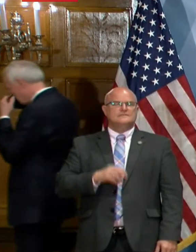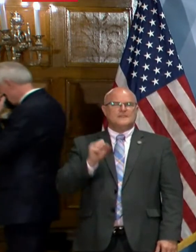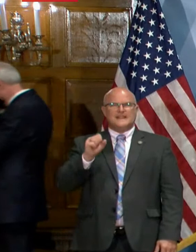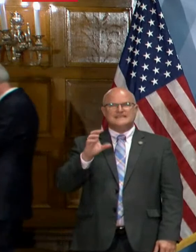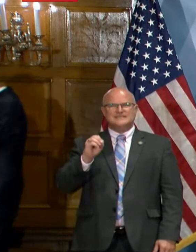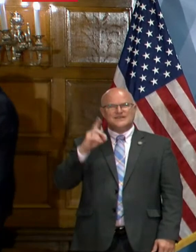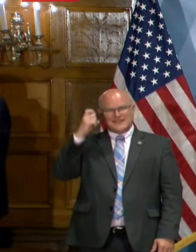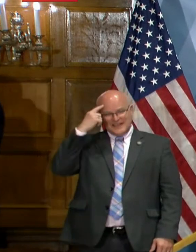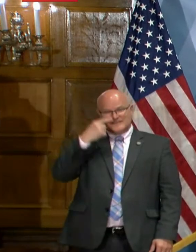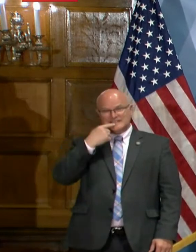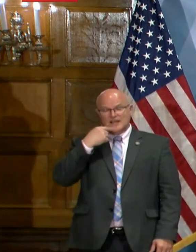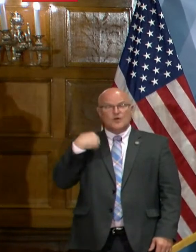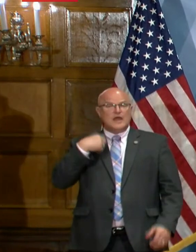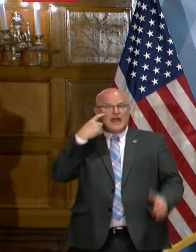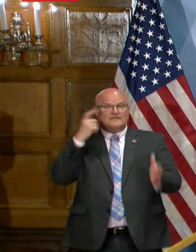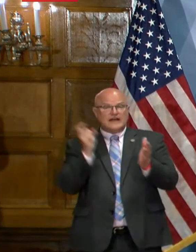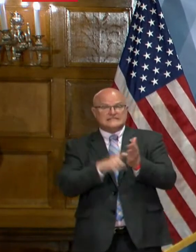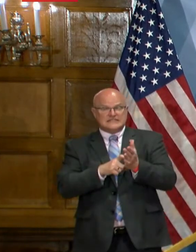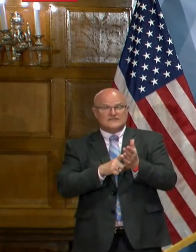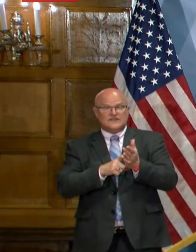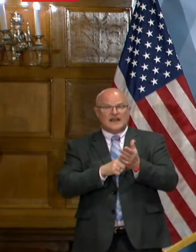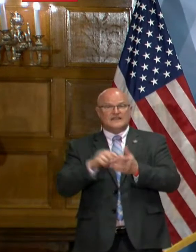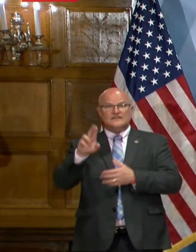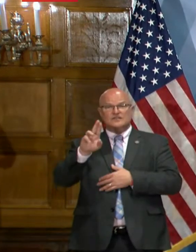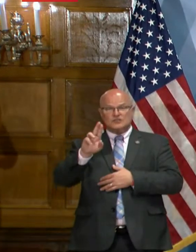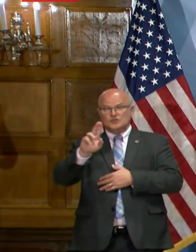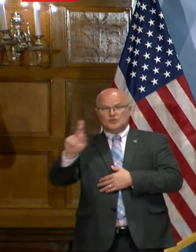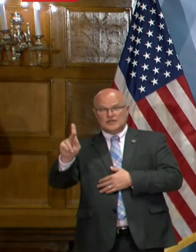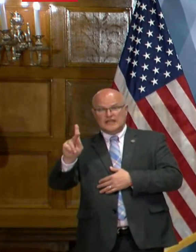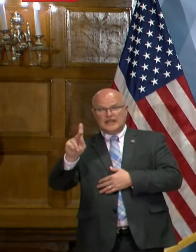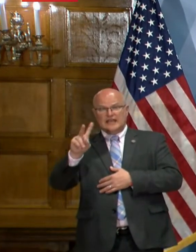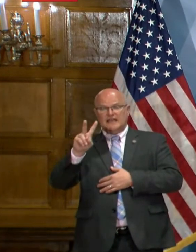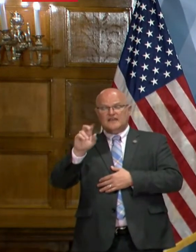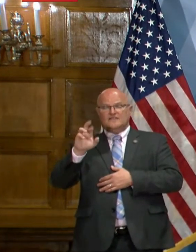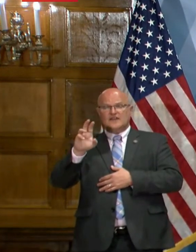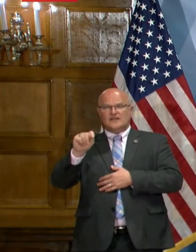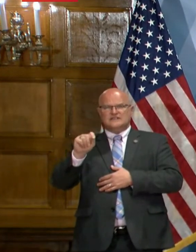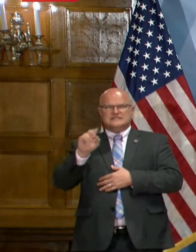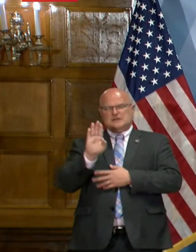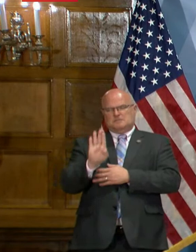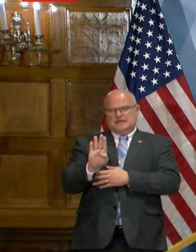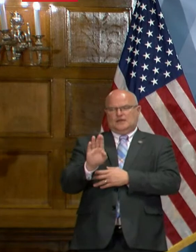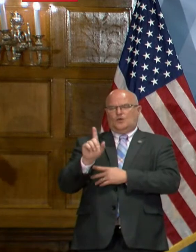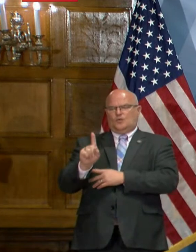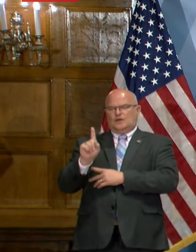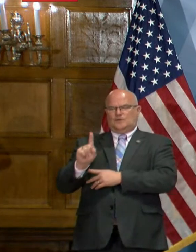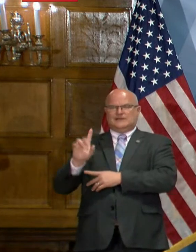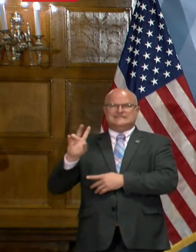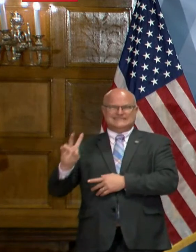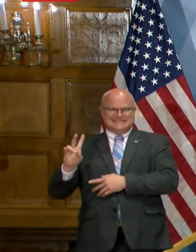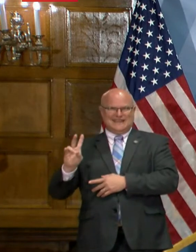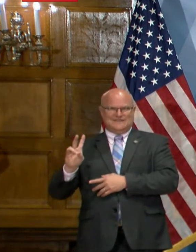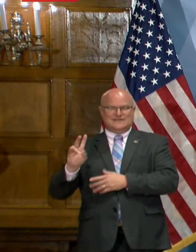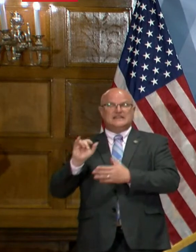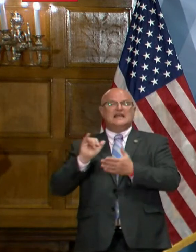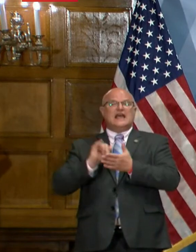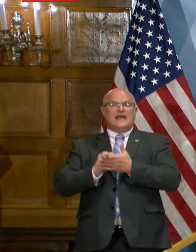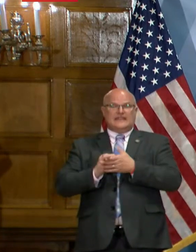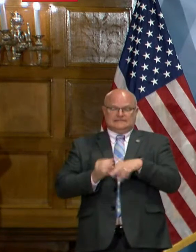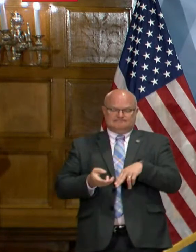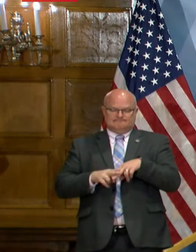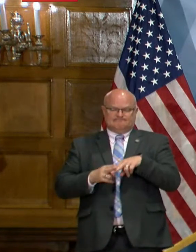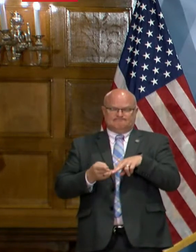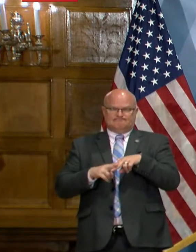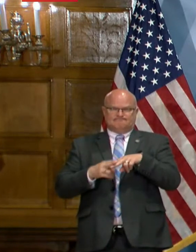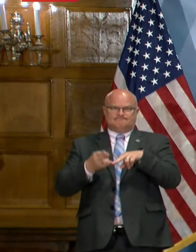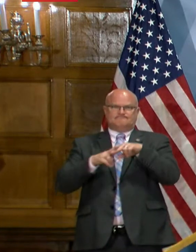So as the governor said, we have identified the UK variant here, the B117 variant. That variant has increased